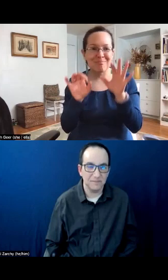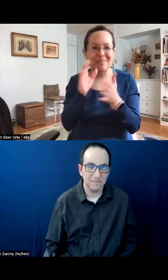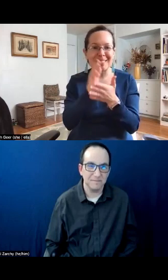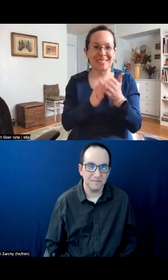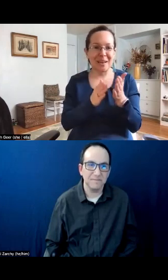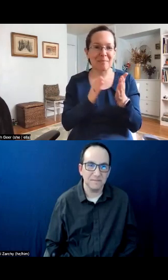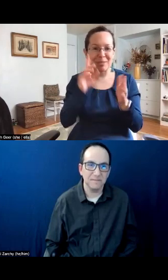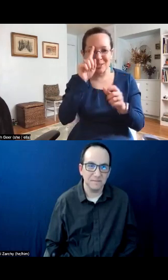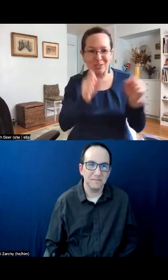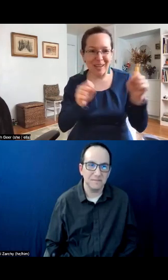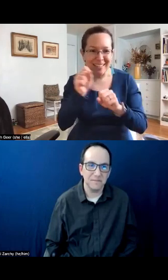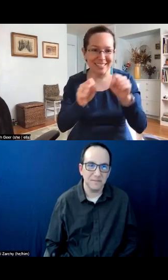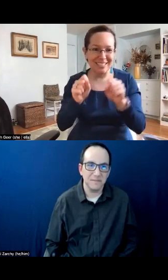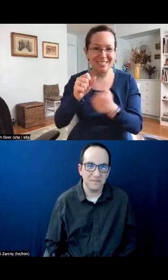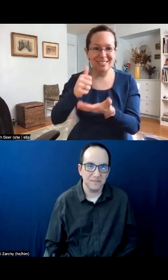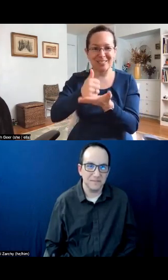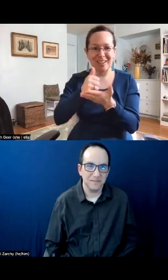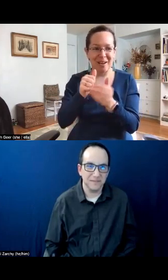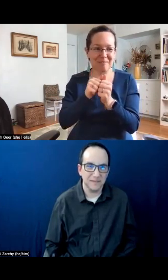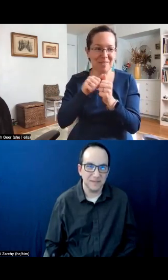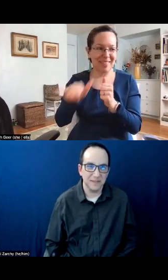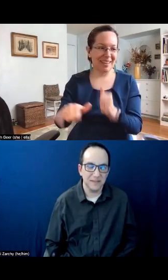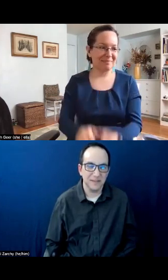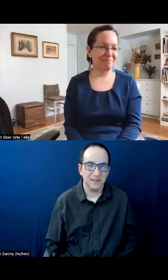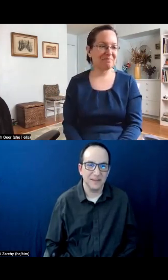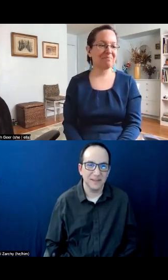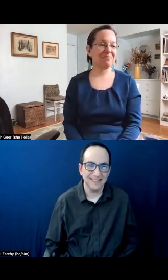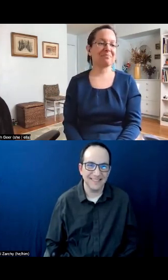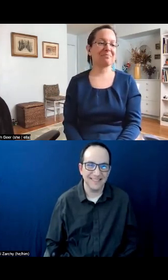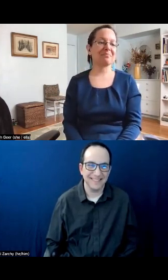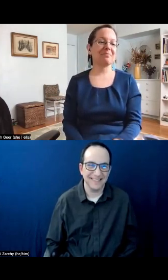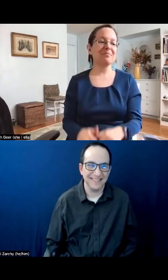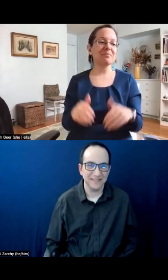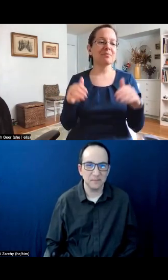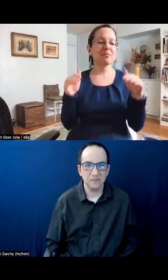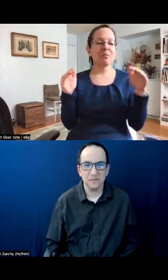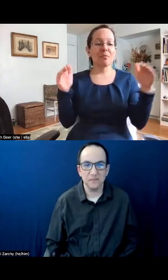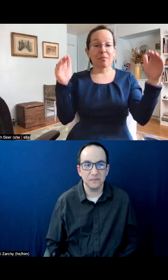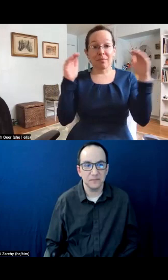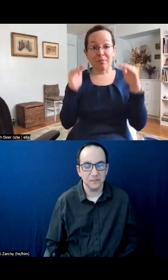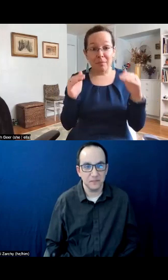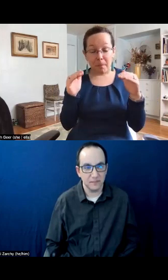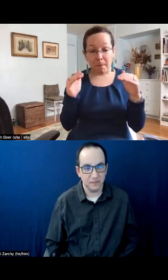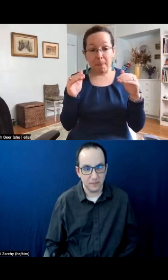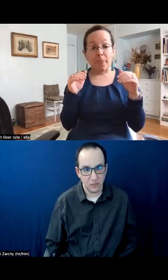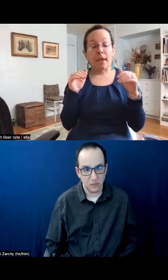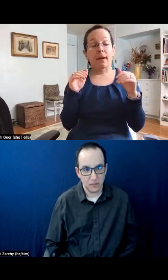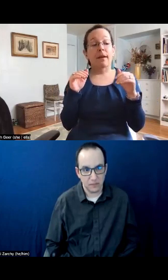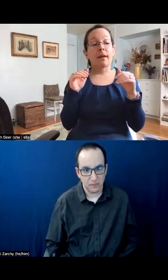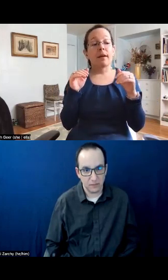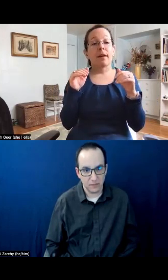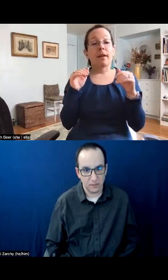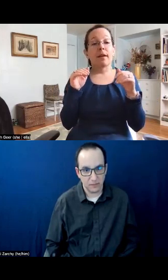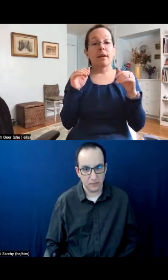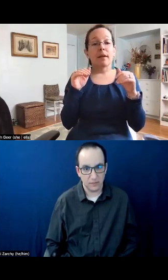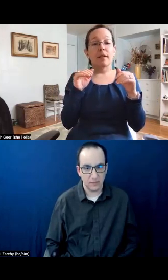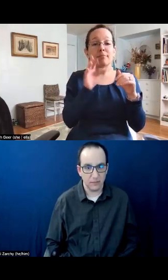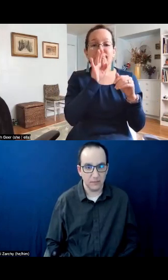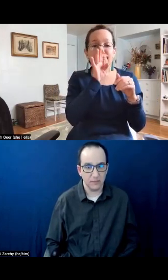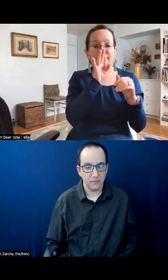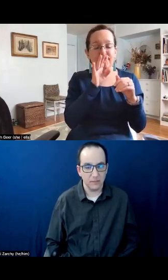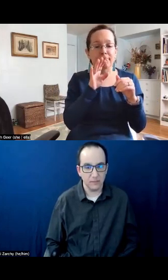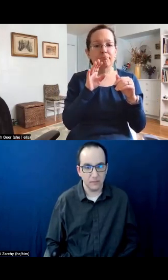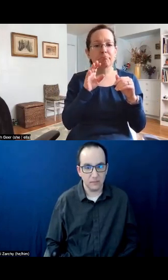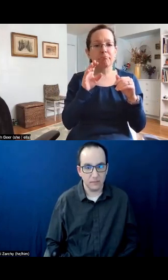block. Razi will give you some of the practical tips and strategies on how you can remediate that and provide therapies targeted to them.